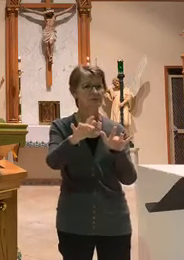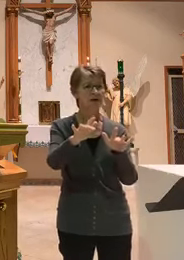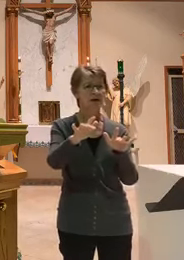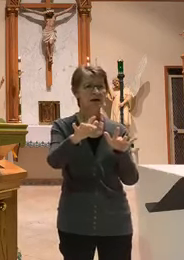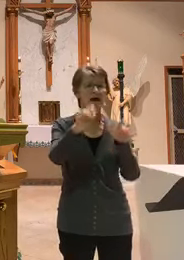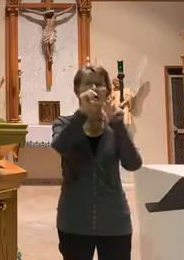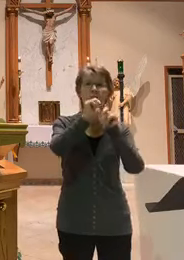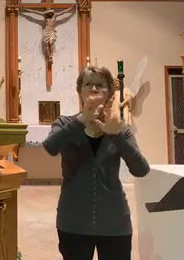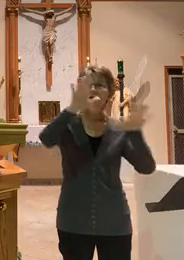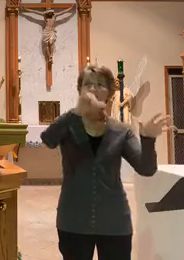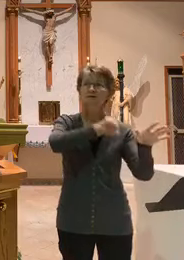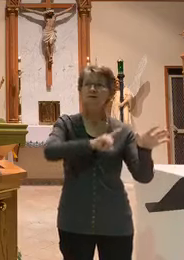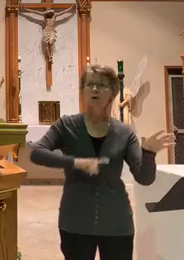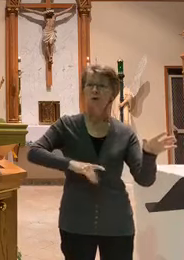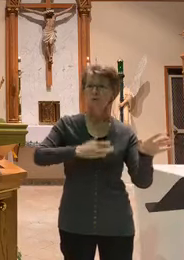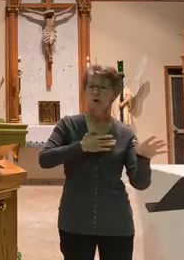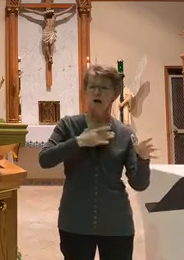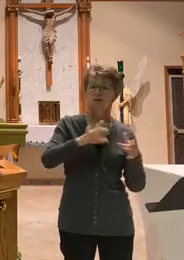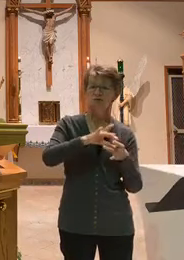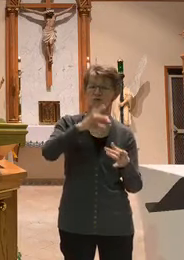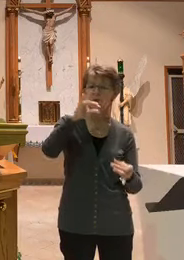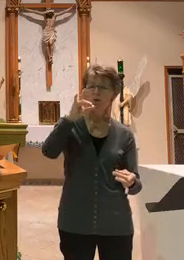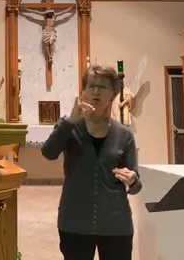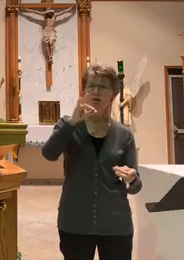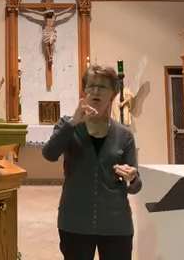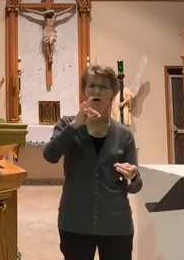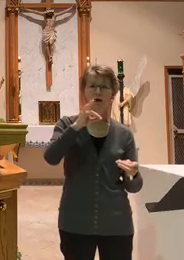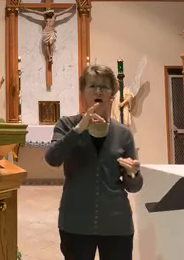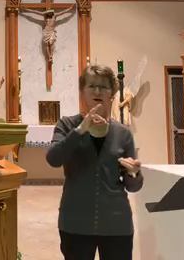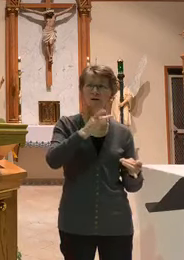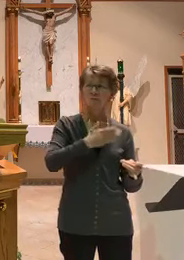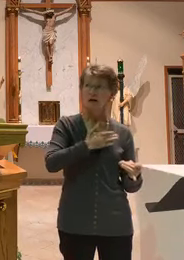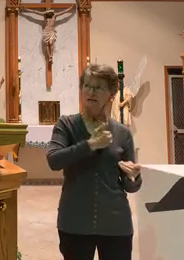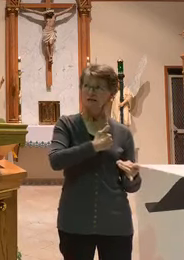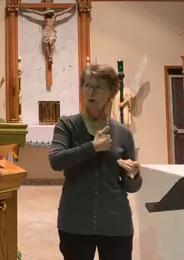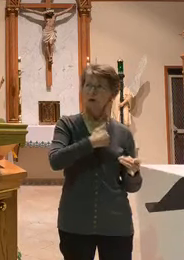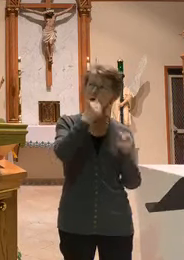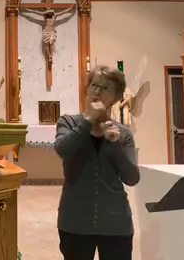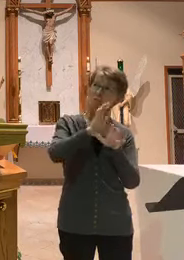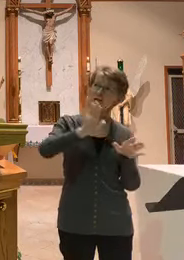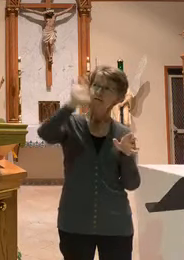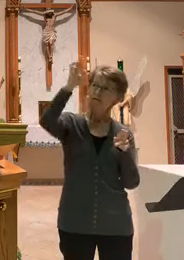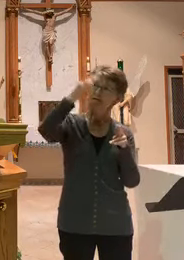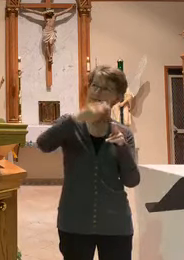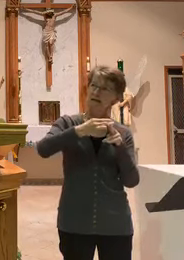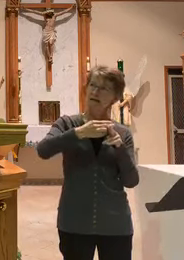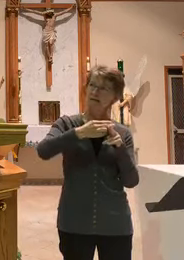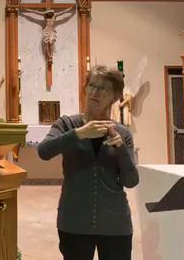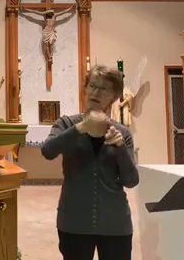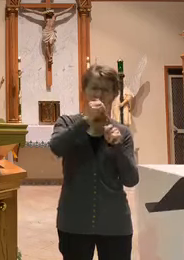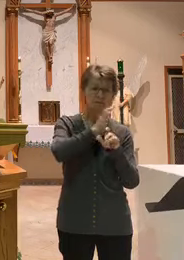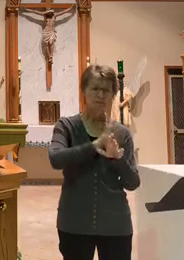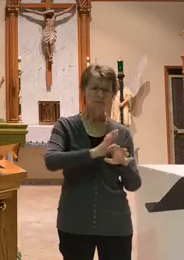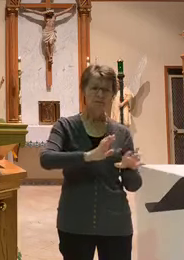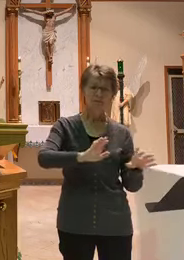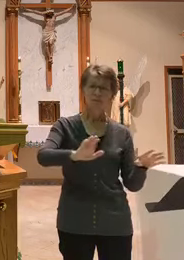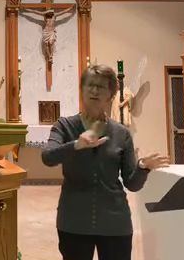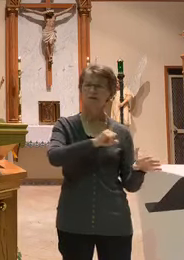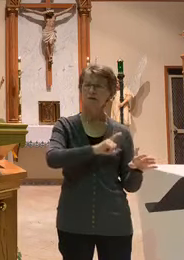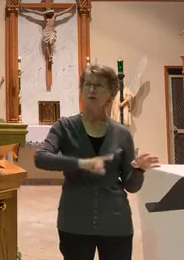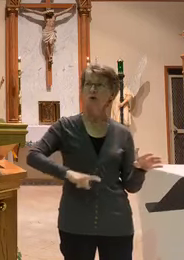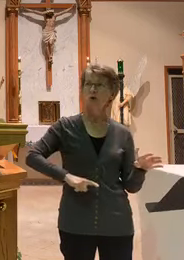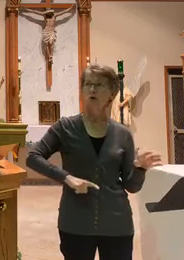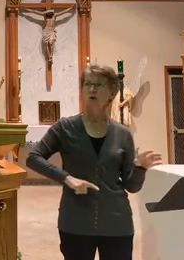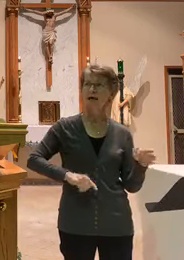Bless the Lord, O my soul, and all my being bless his holy name. Bless the Lord, O my soul, and